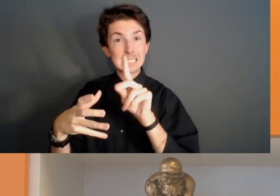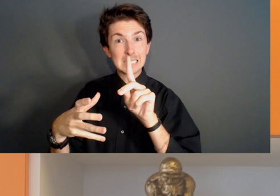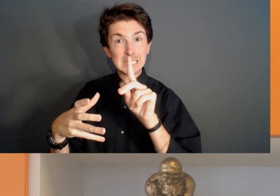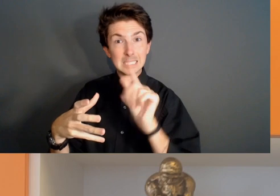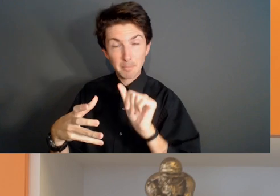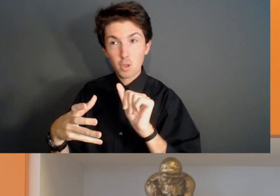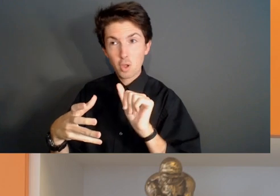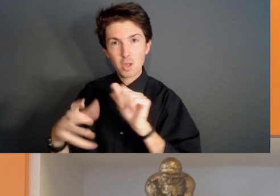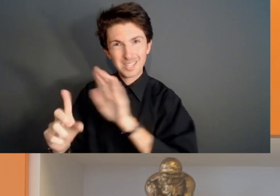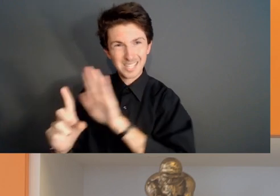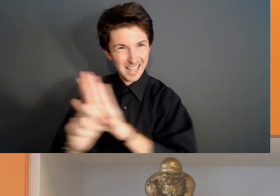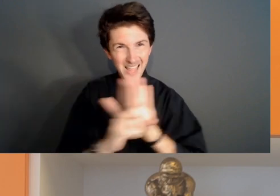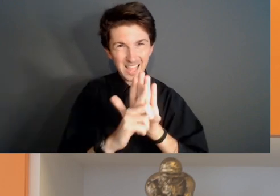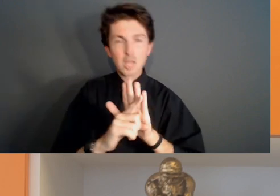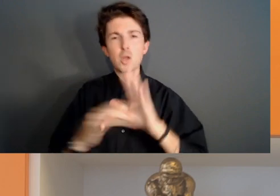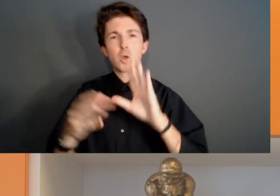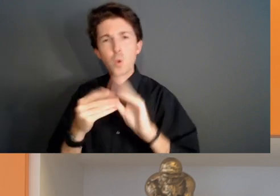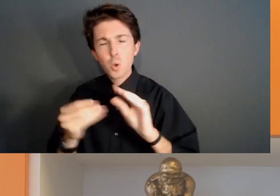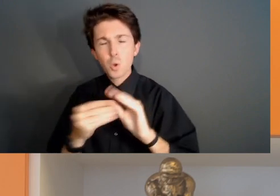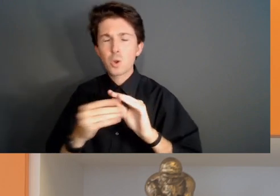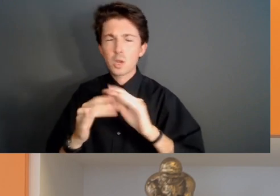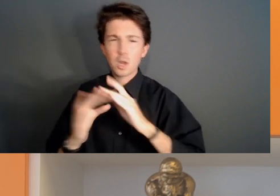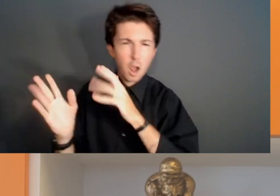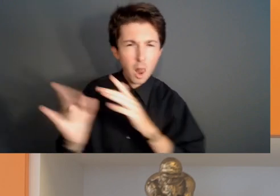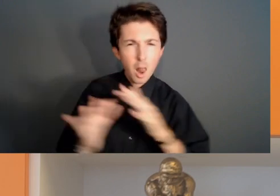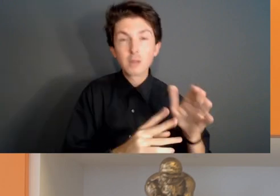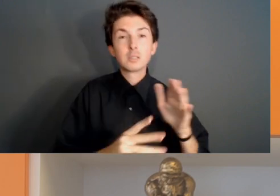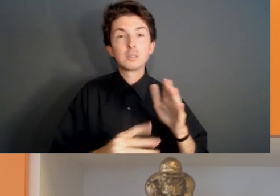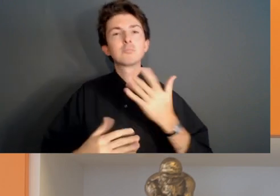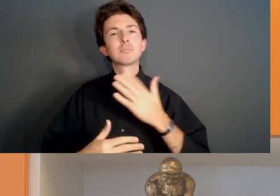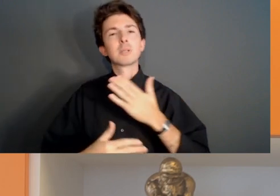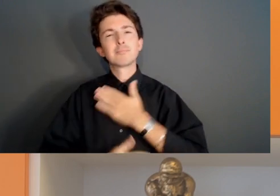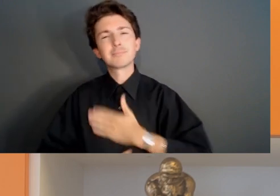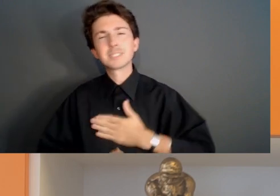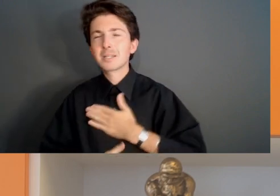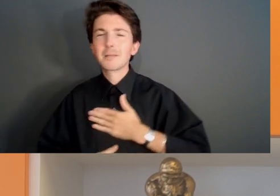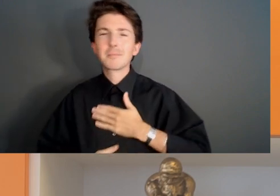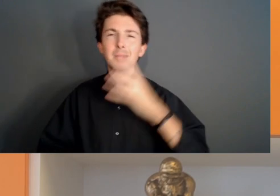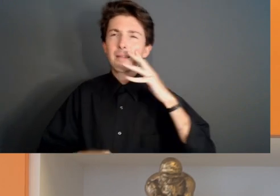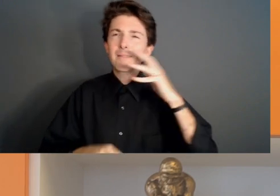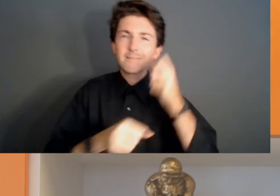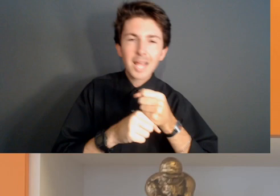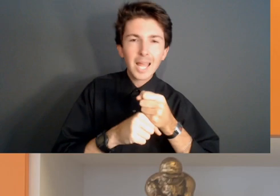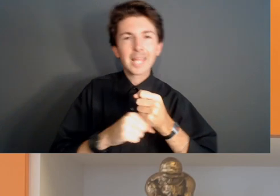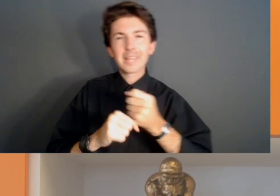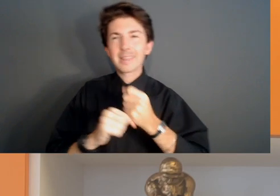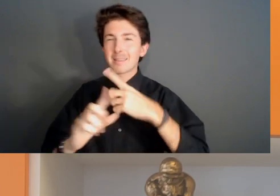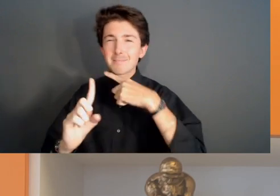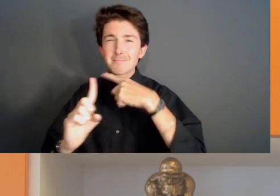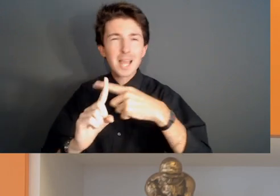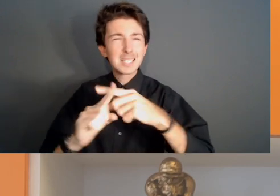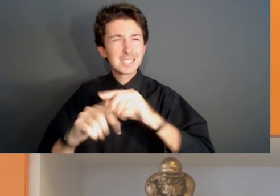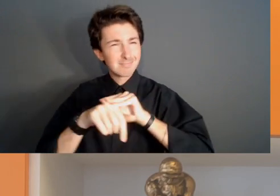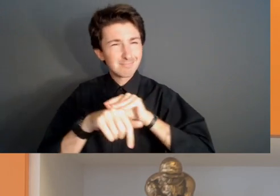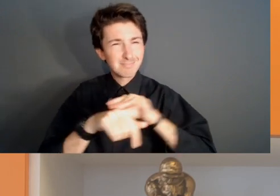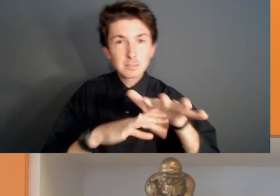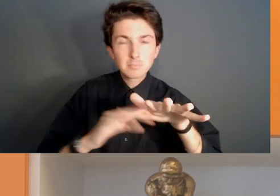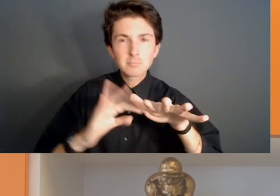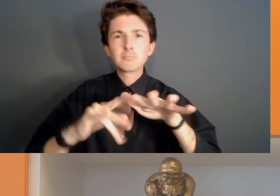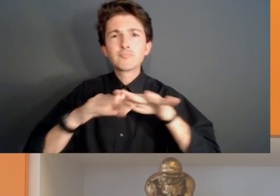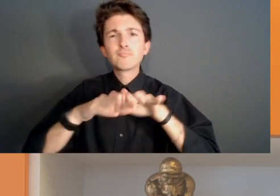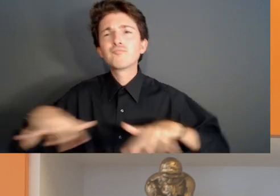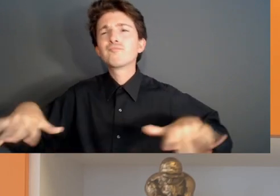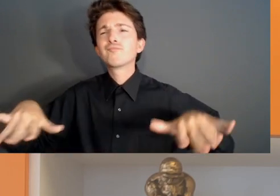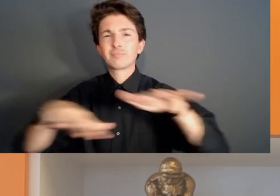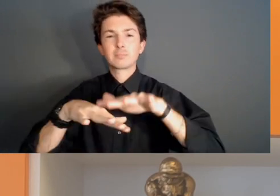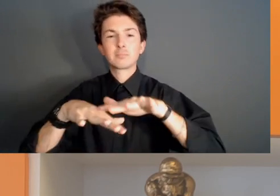years to come, including policy, philanthropy, faith, and entertainment. Over 200 people have been